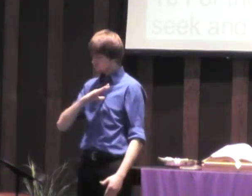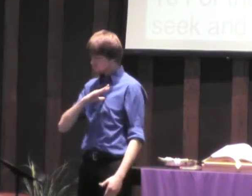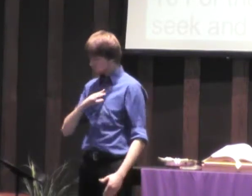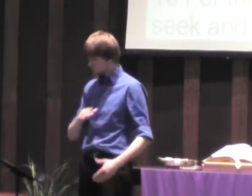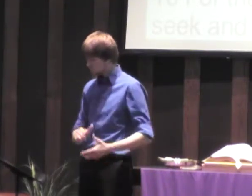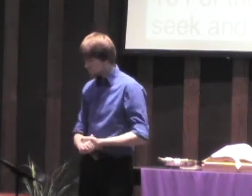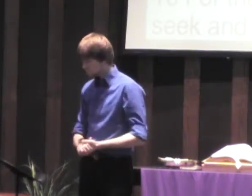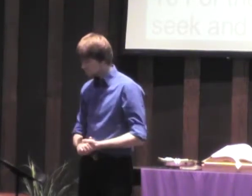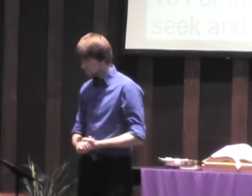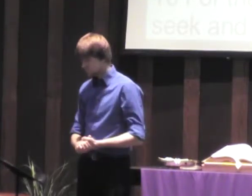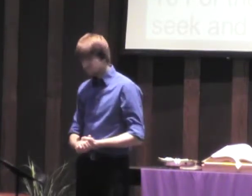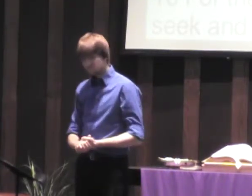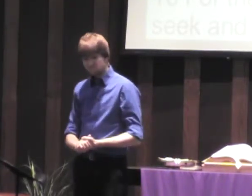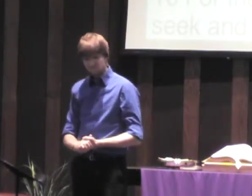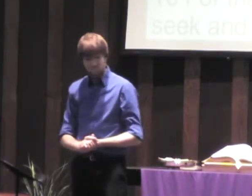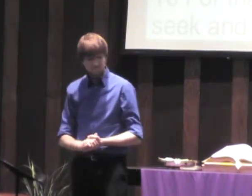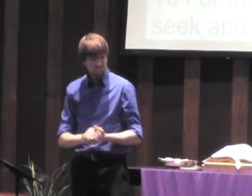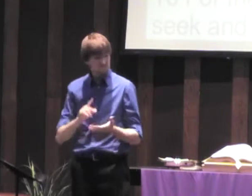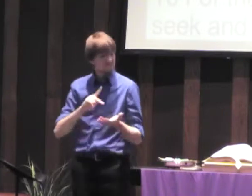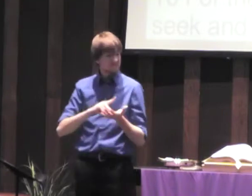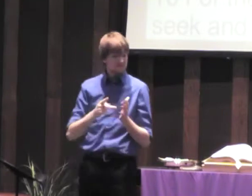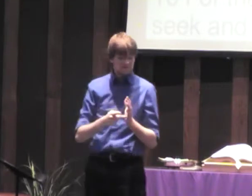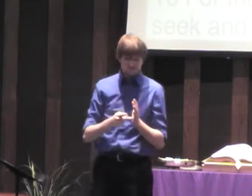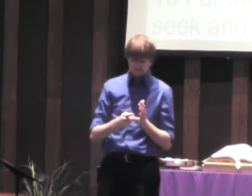I am a new man.